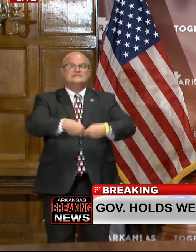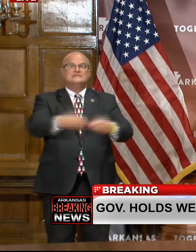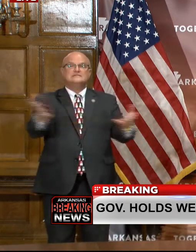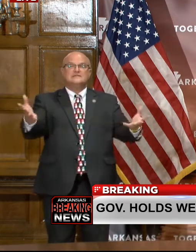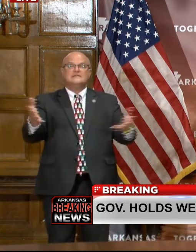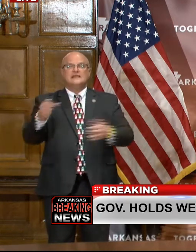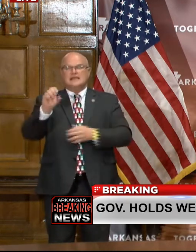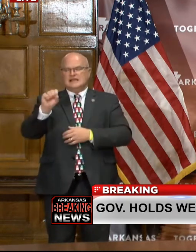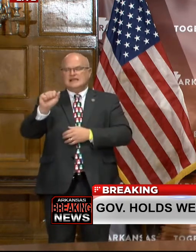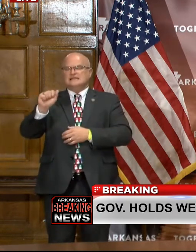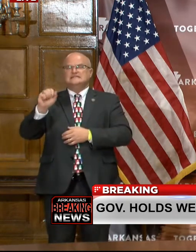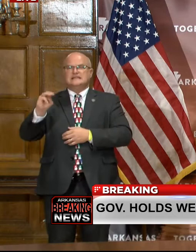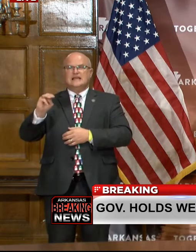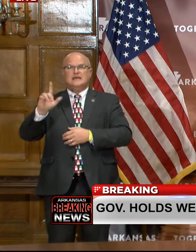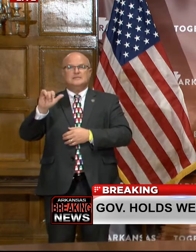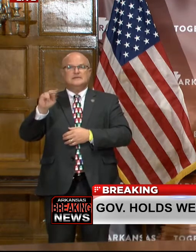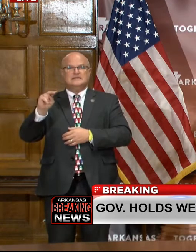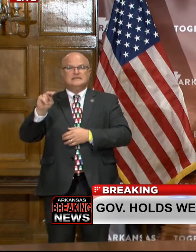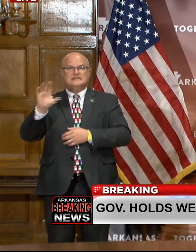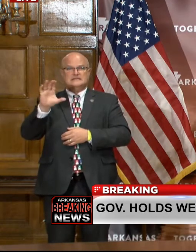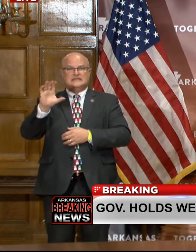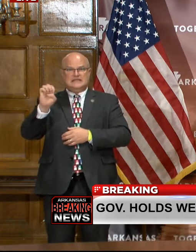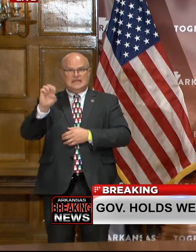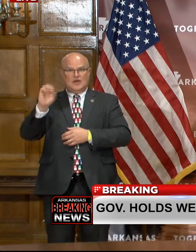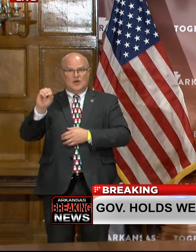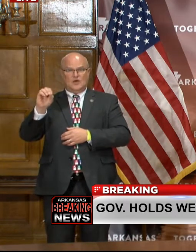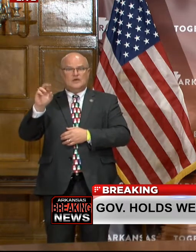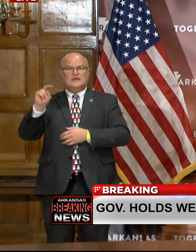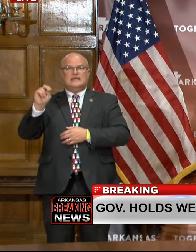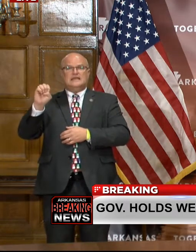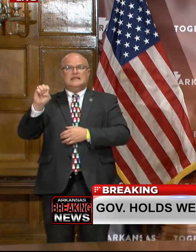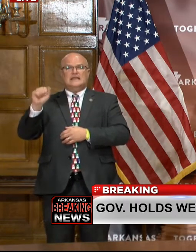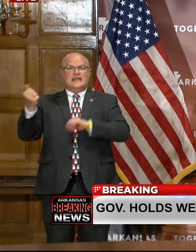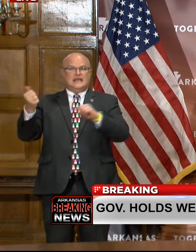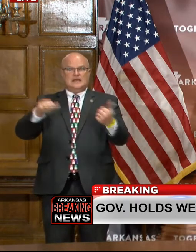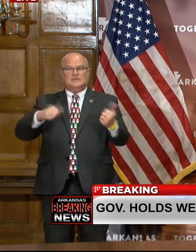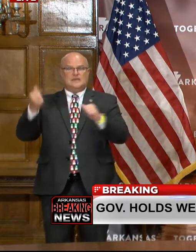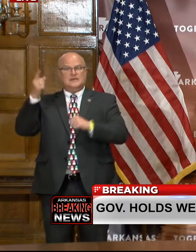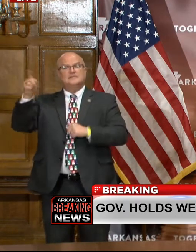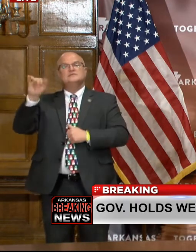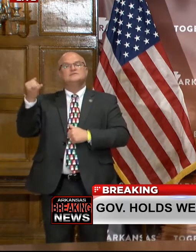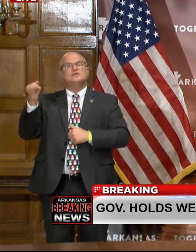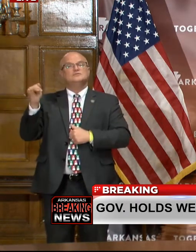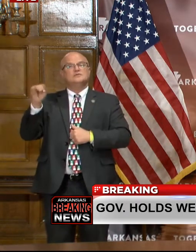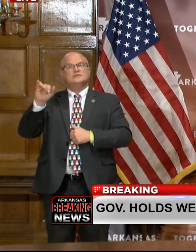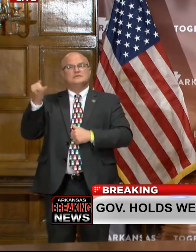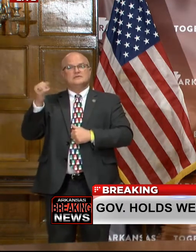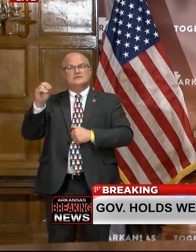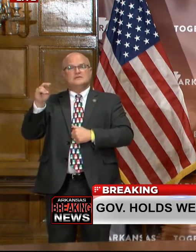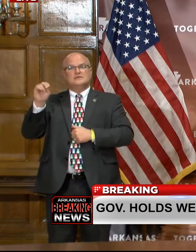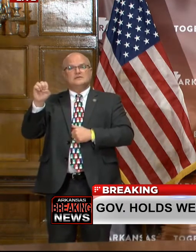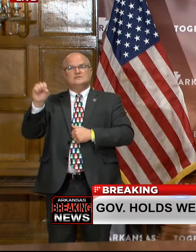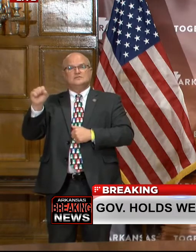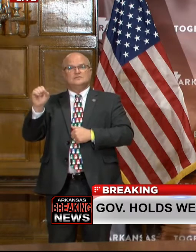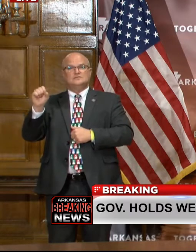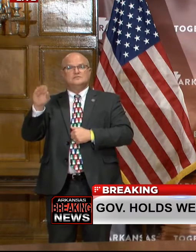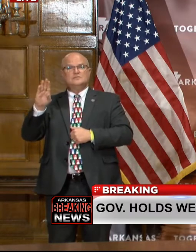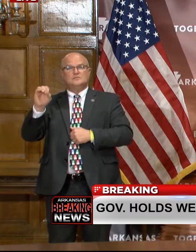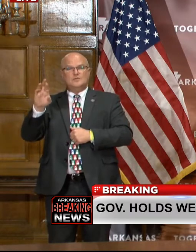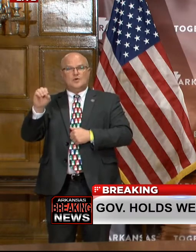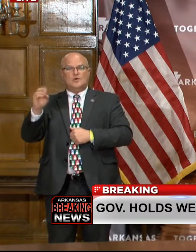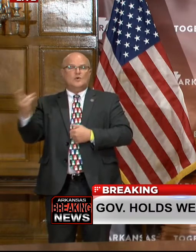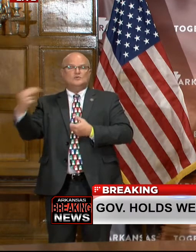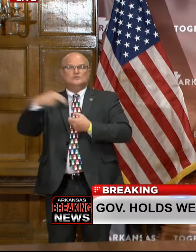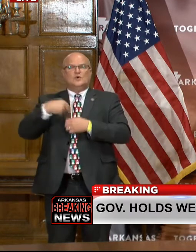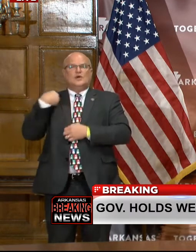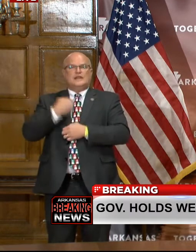and Sam Lind, the CEO of NEA Baptist in Jonesboro, is going to join us and make comments